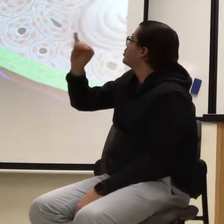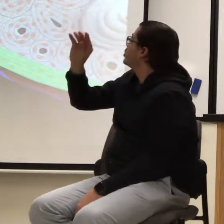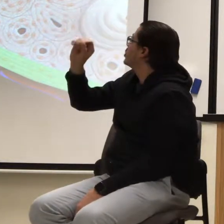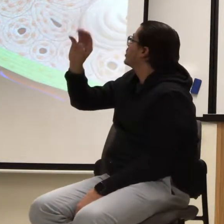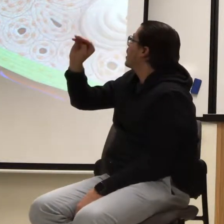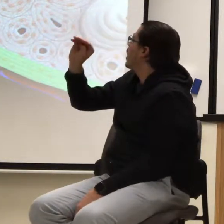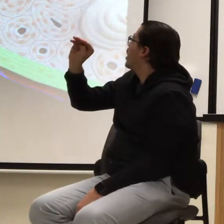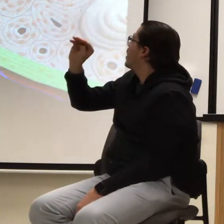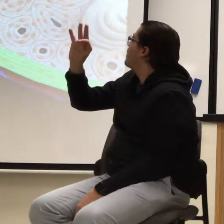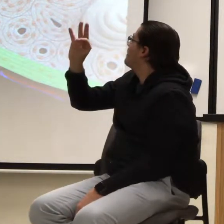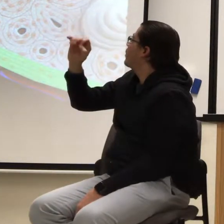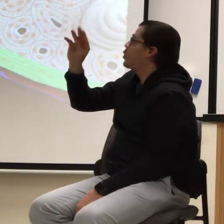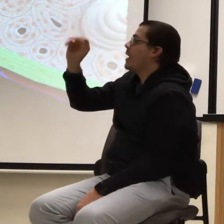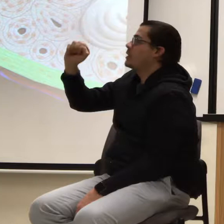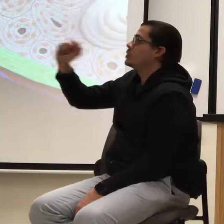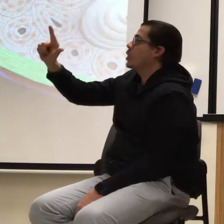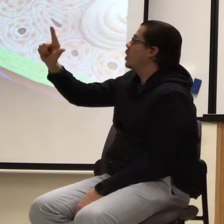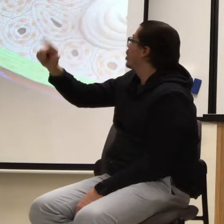circumferential